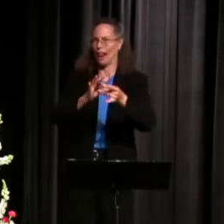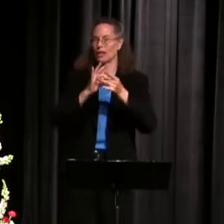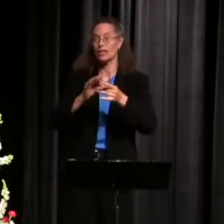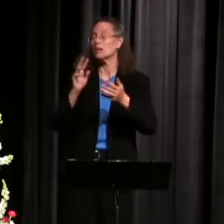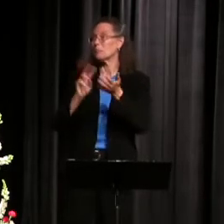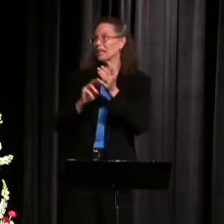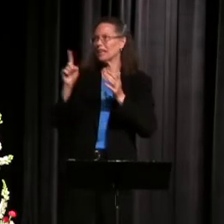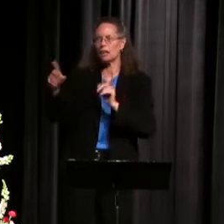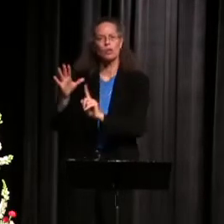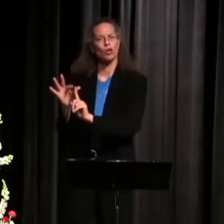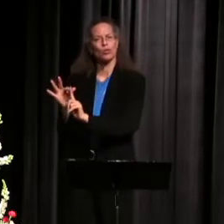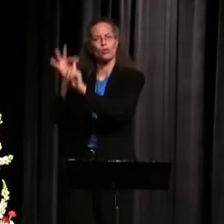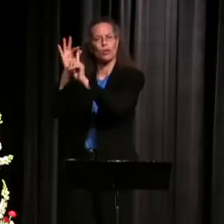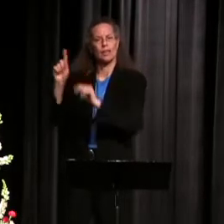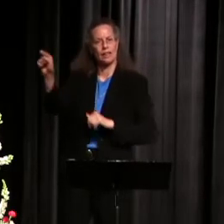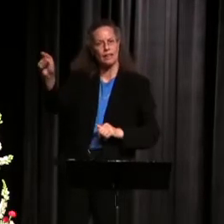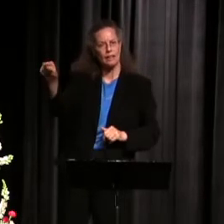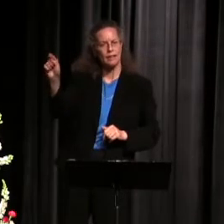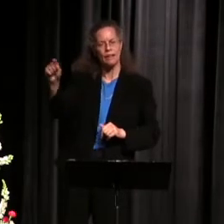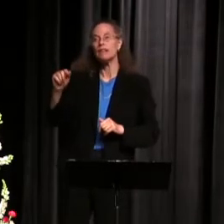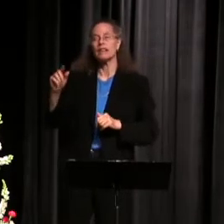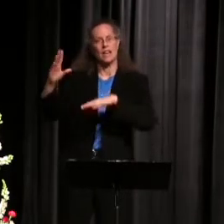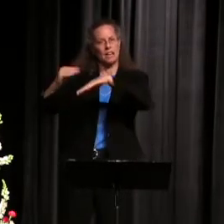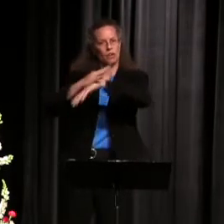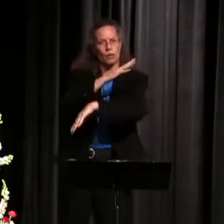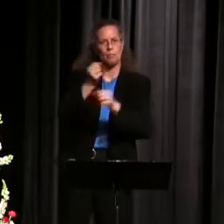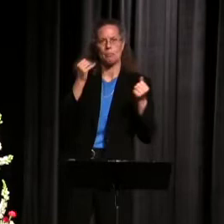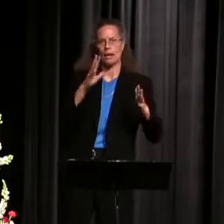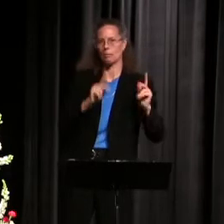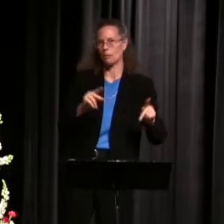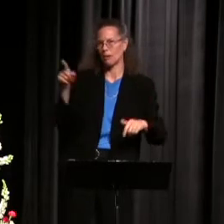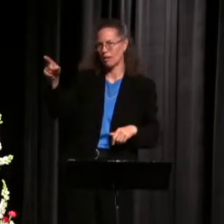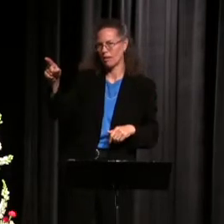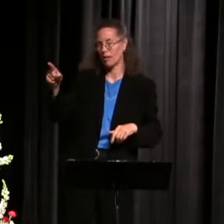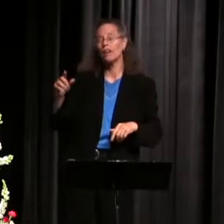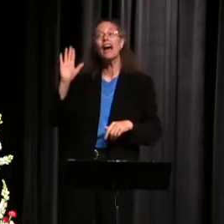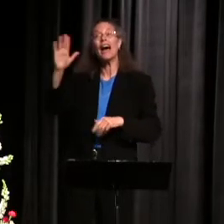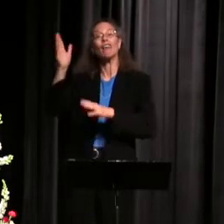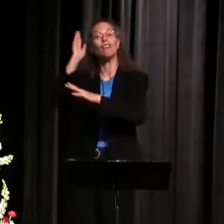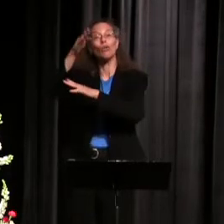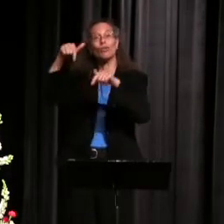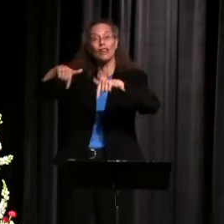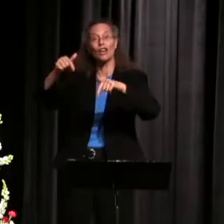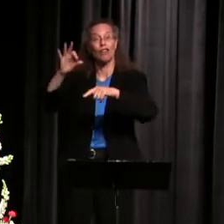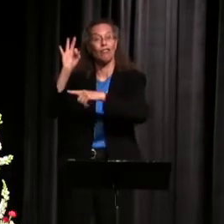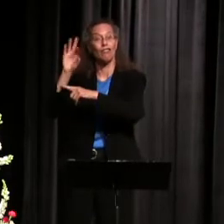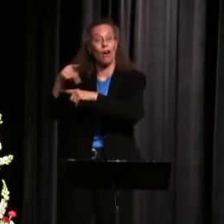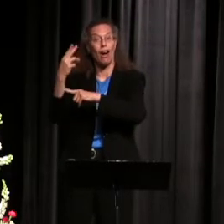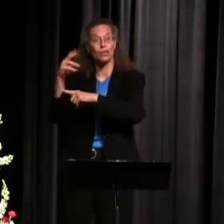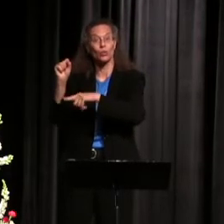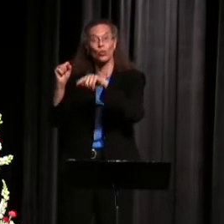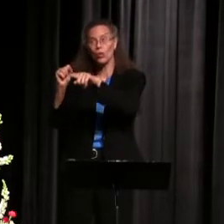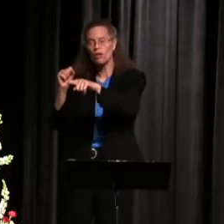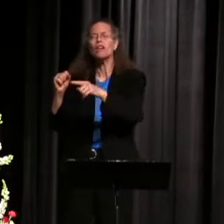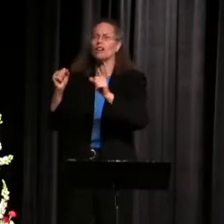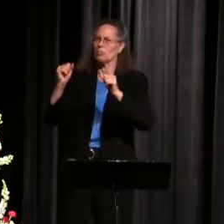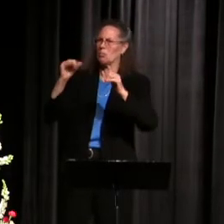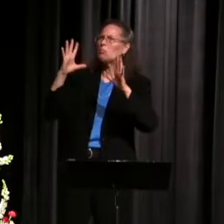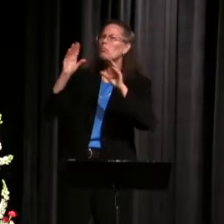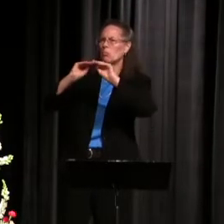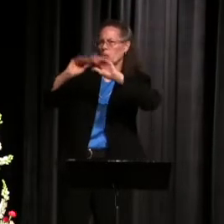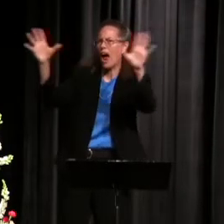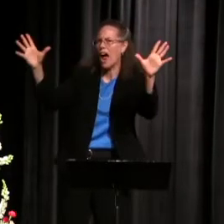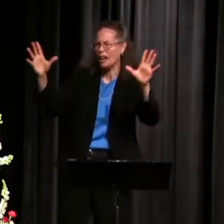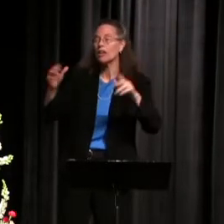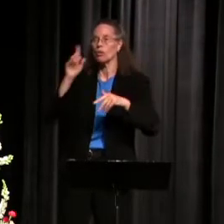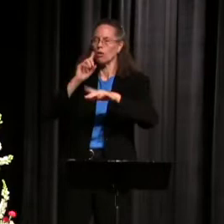unique individual that has influenced many. He has a bright future here in Fairport as a young teacher, and he will have the opportunity to